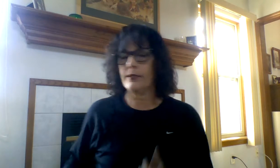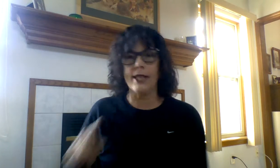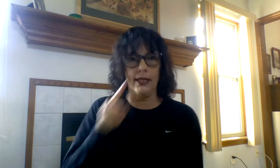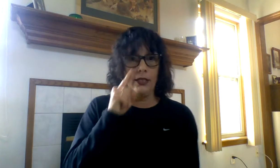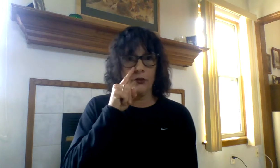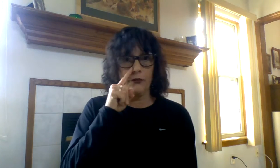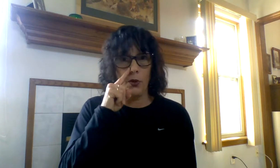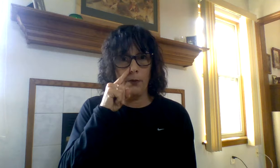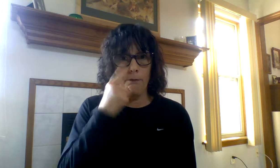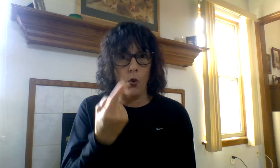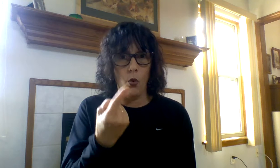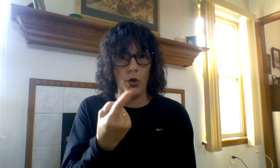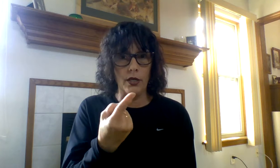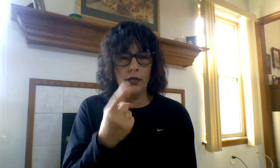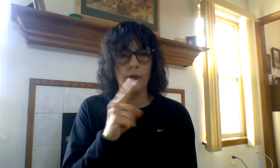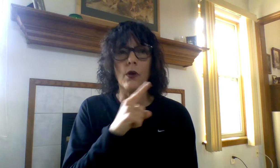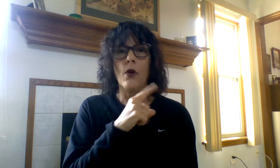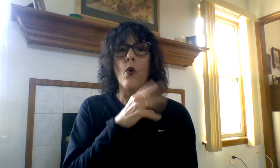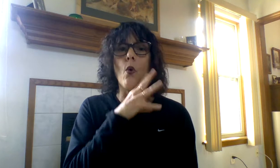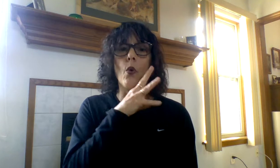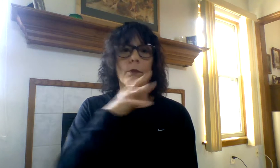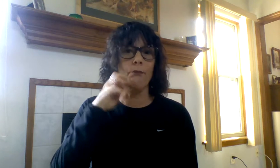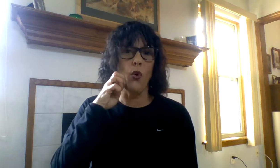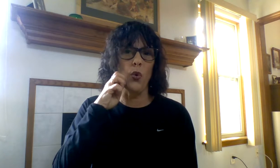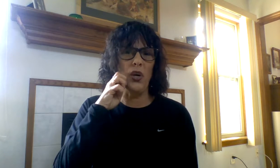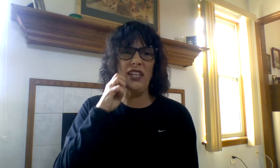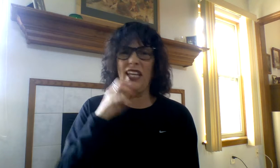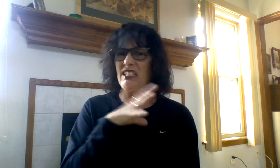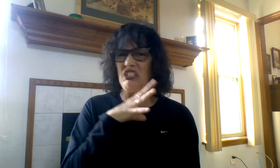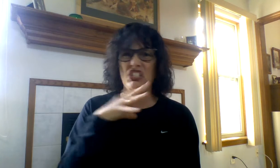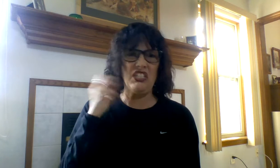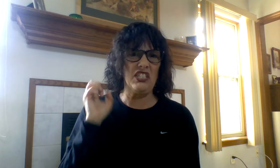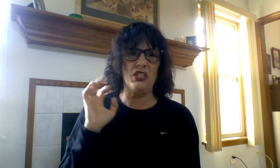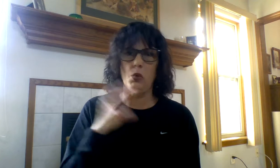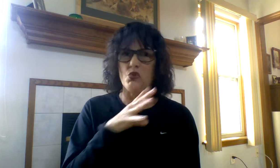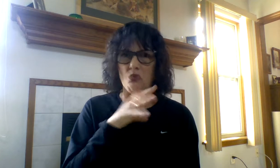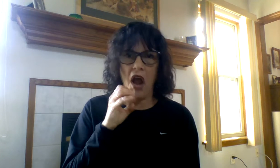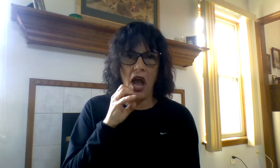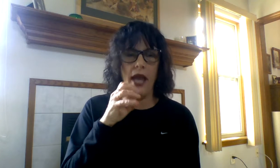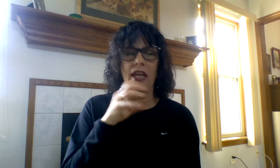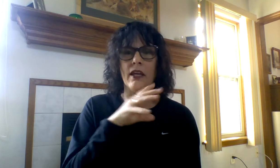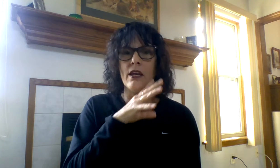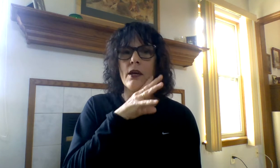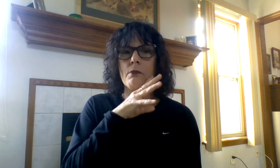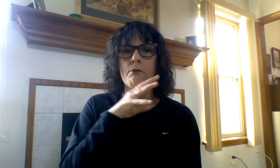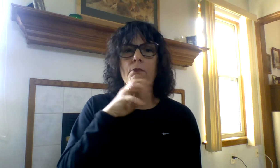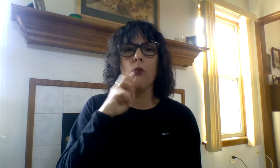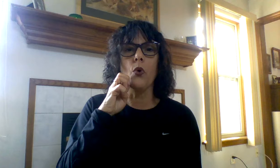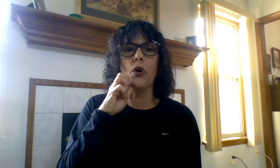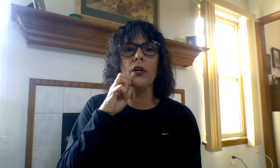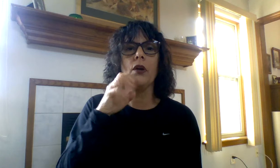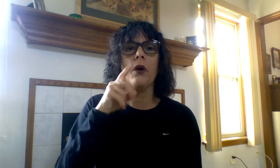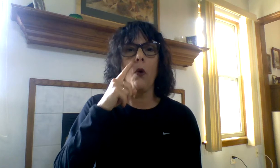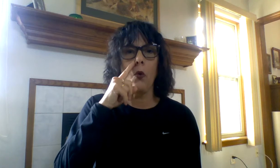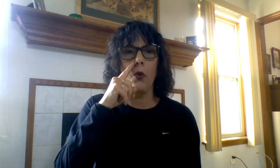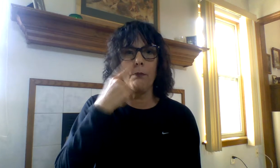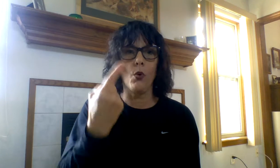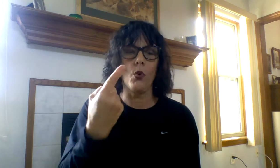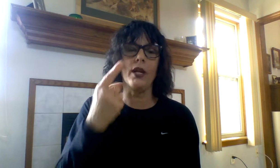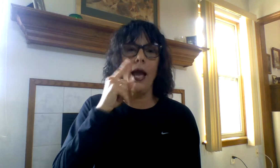Sign here for board or board, like it's just, this is so dry. Board or board. I